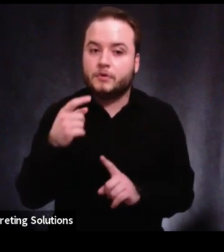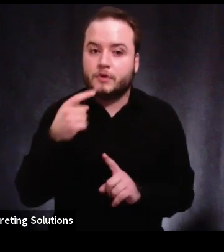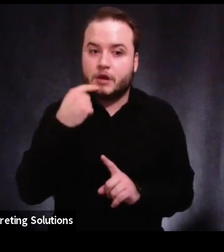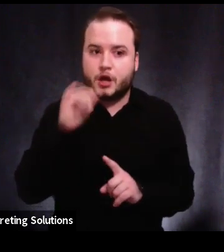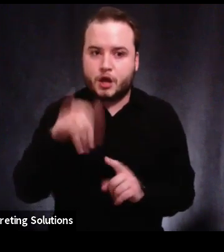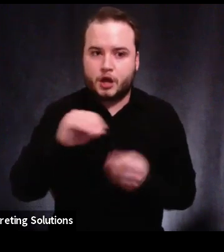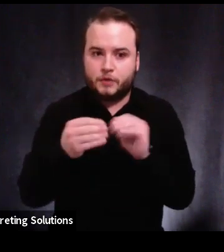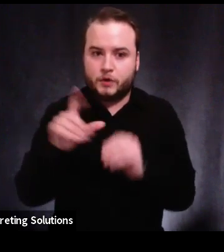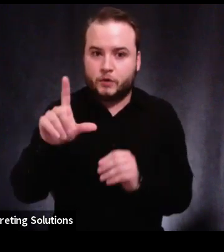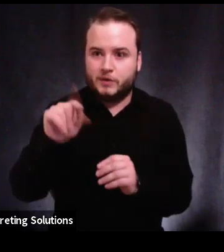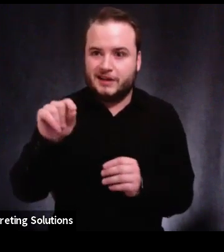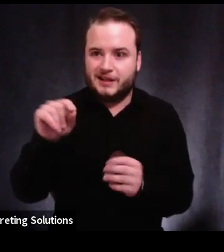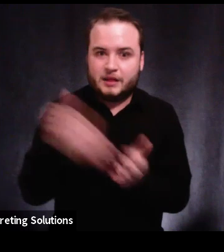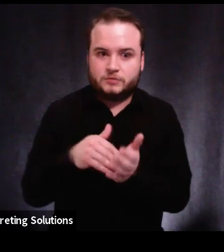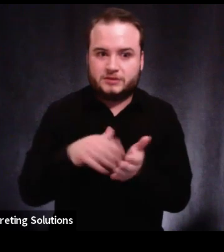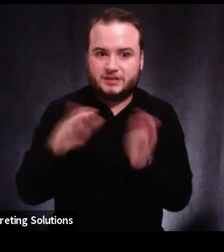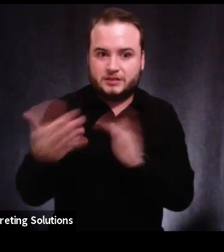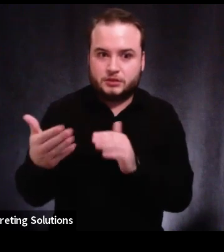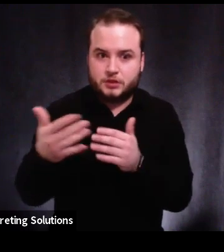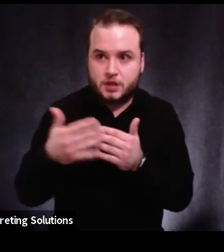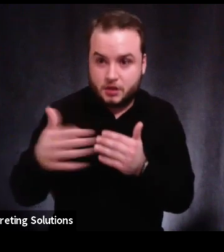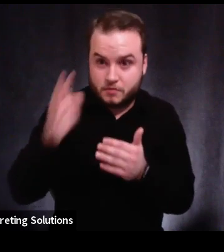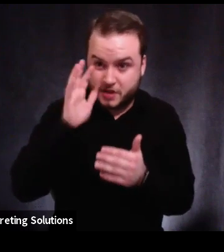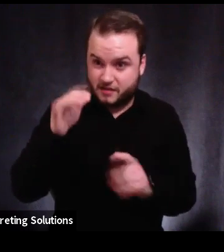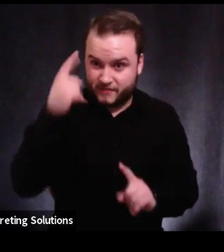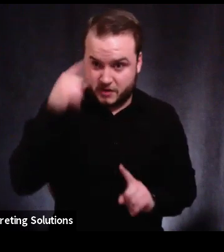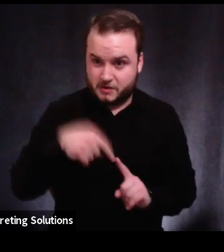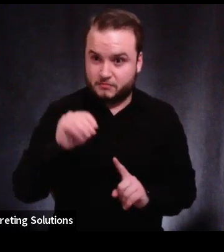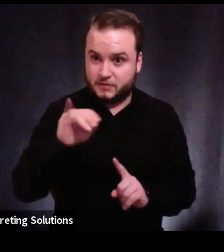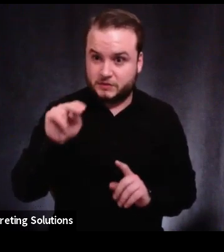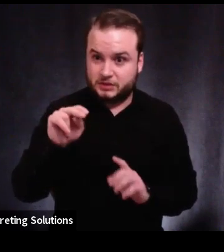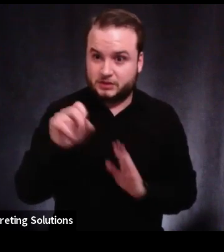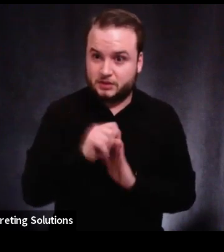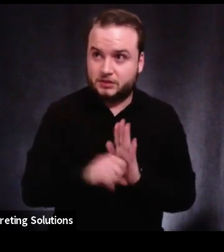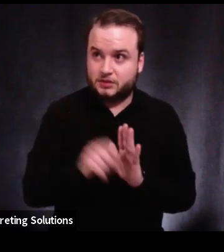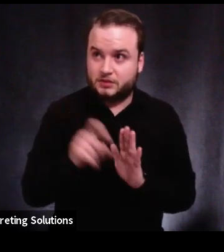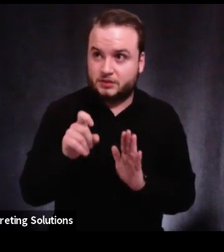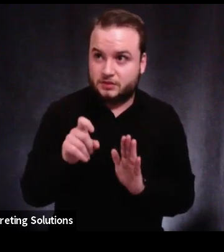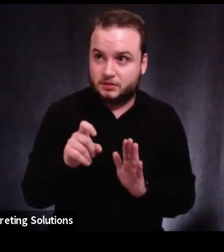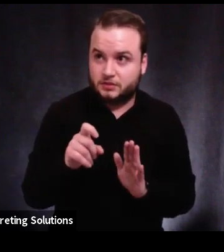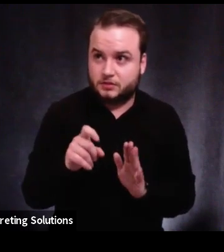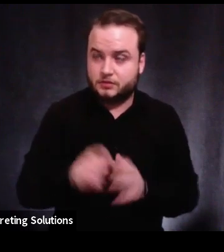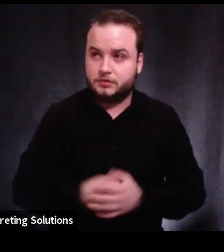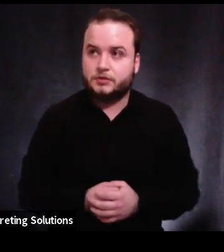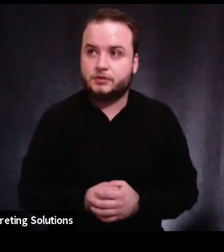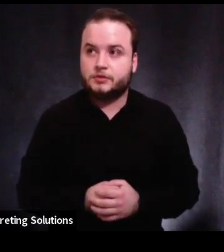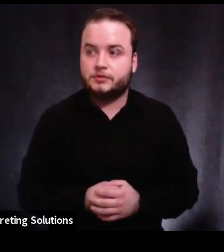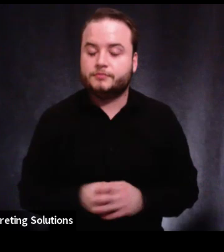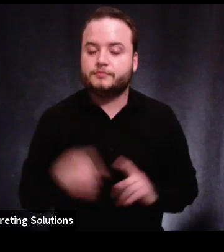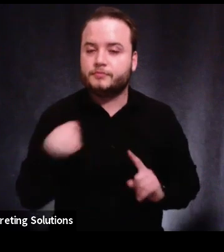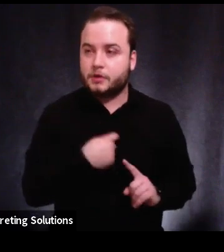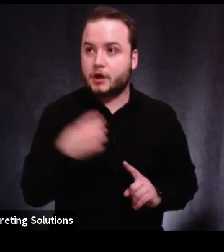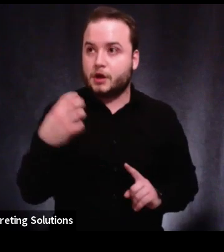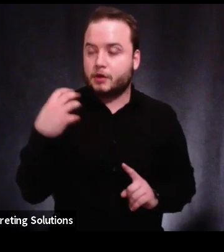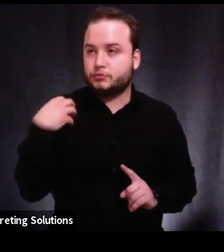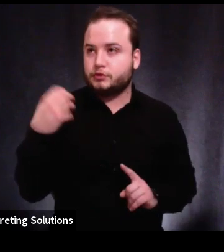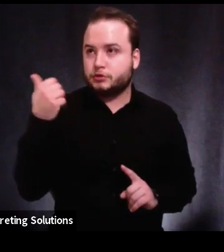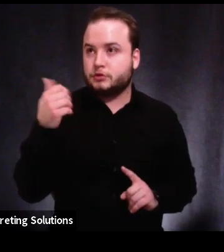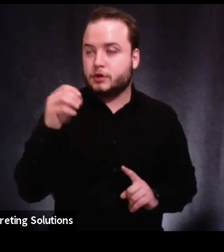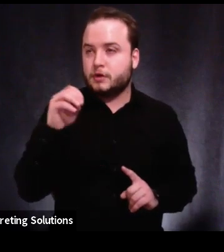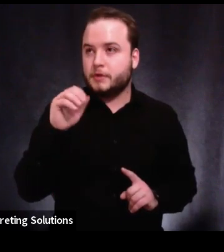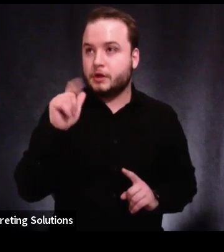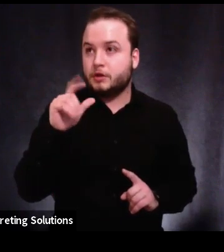Actually, I think we are very careful with death to appropriately